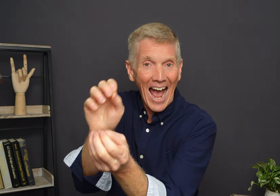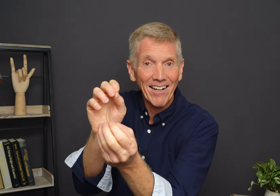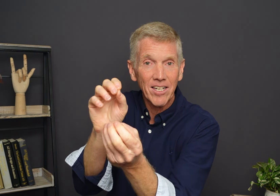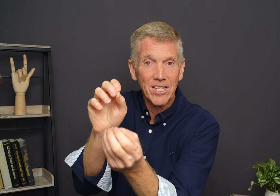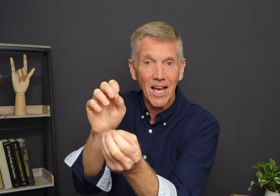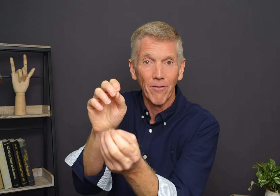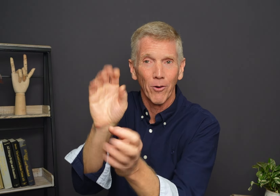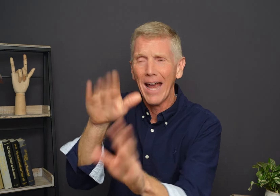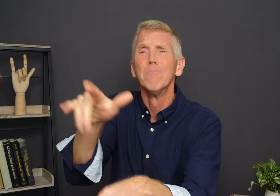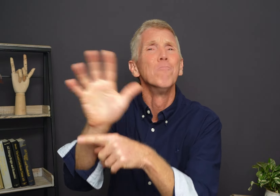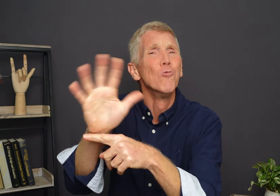act itself, okay,